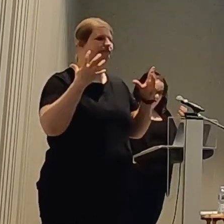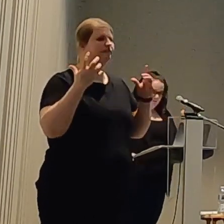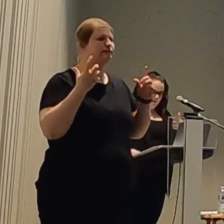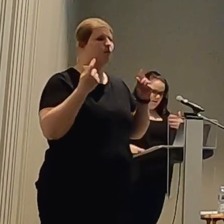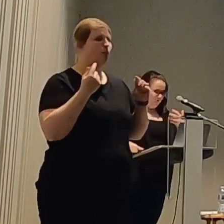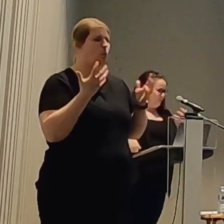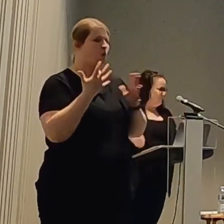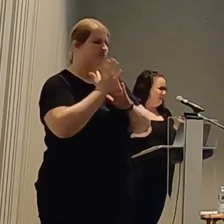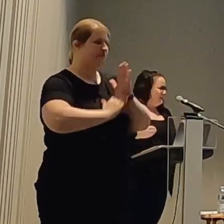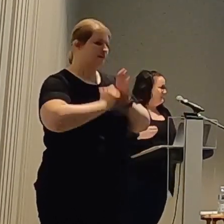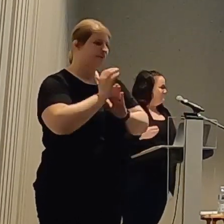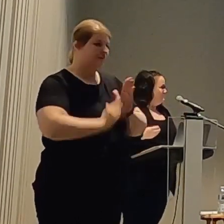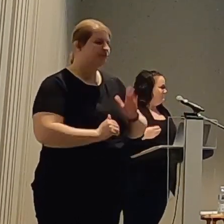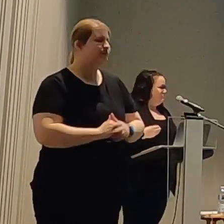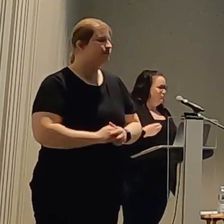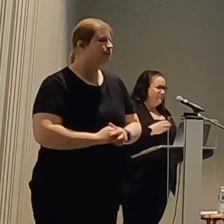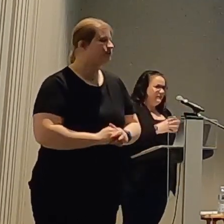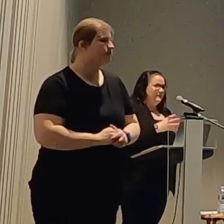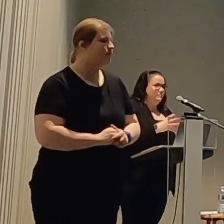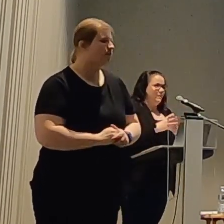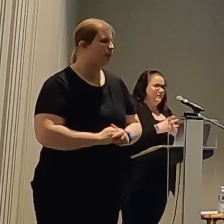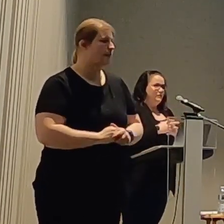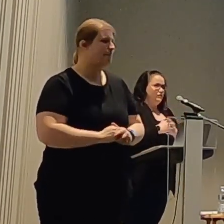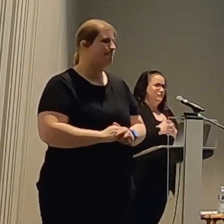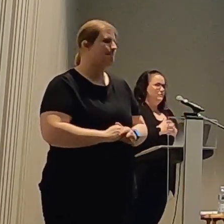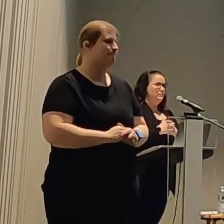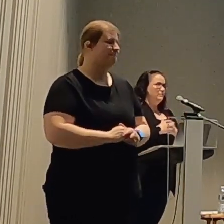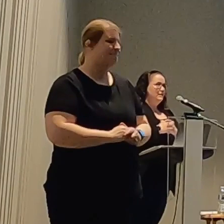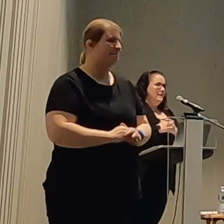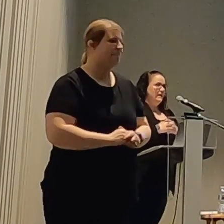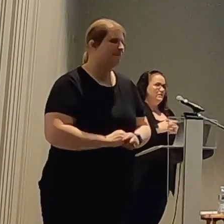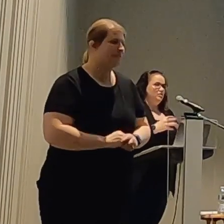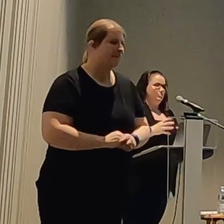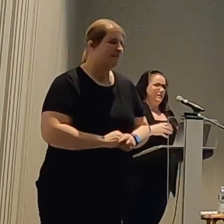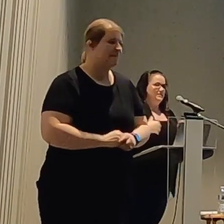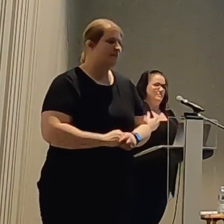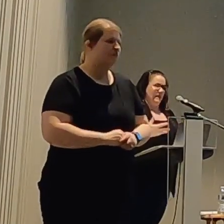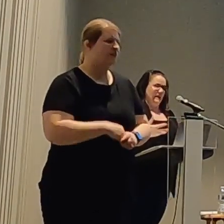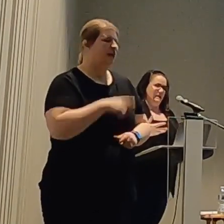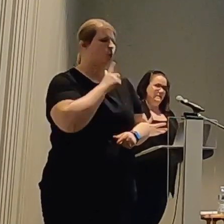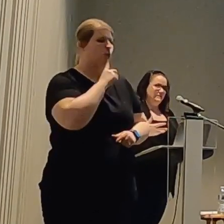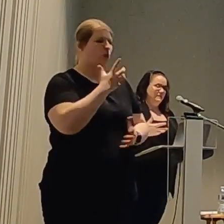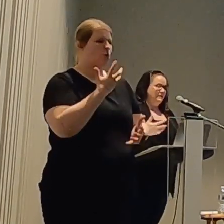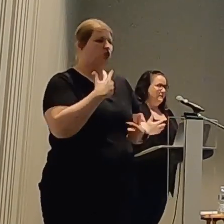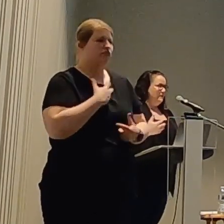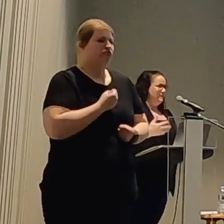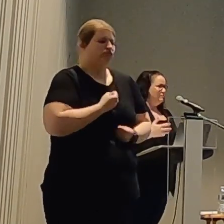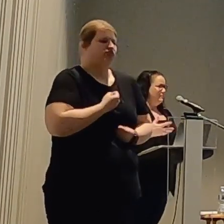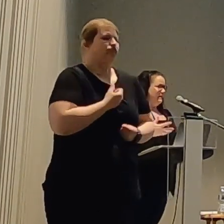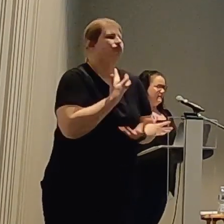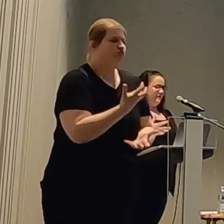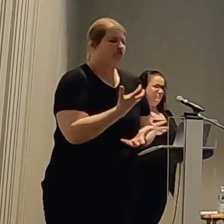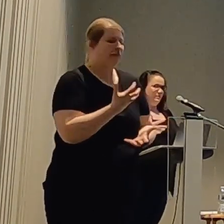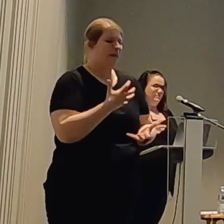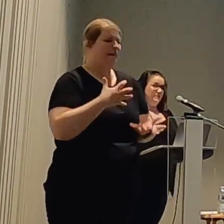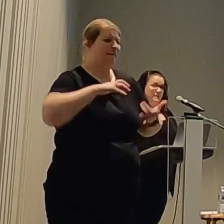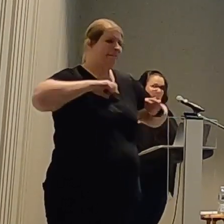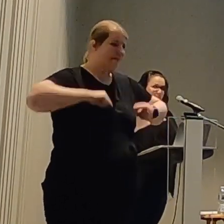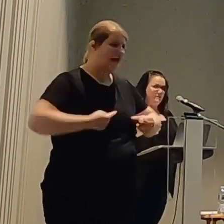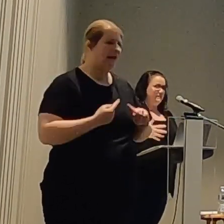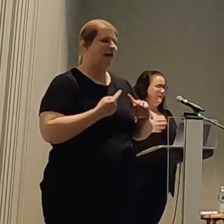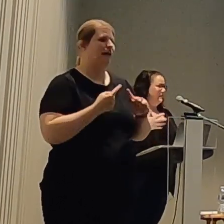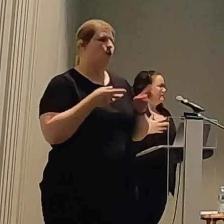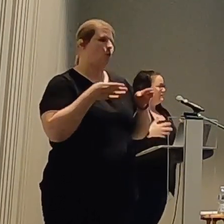And he really wanted to express pain in a way that would